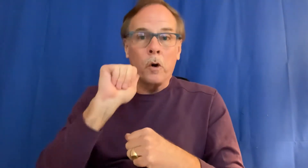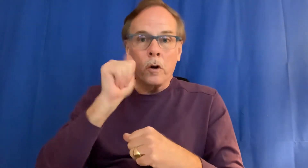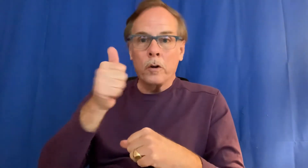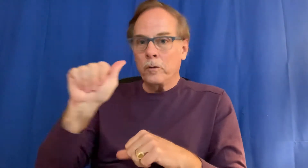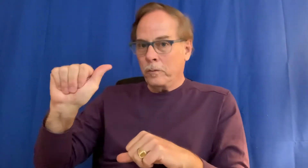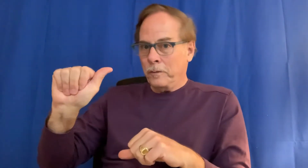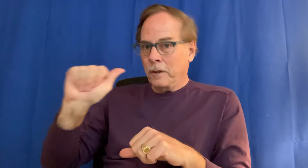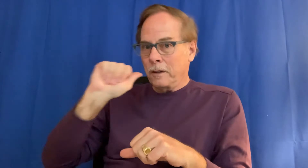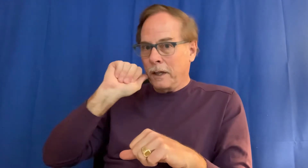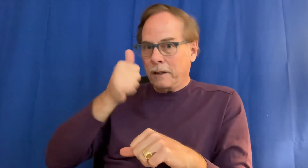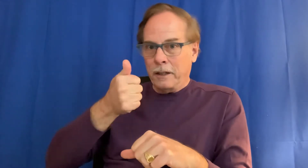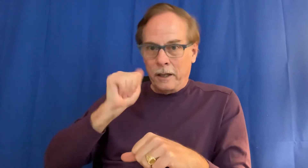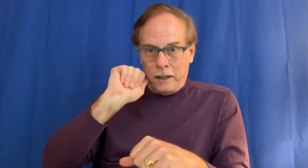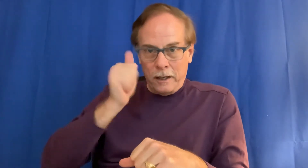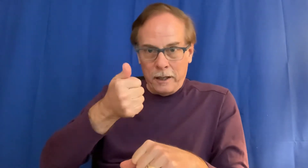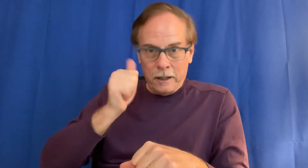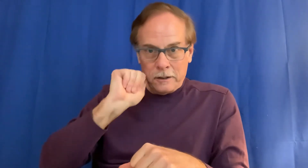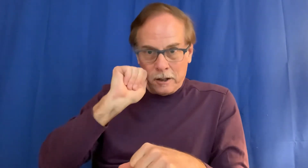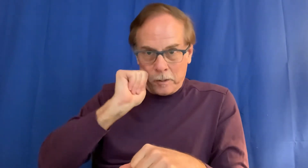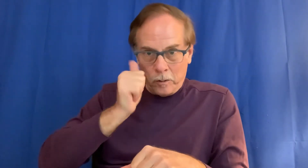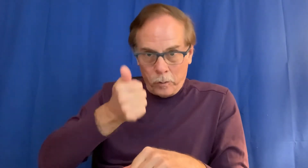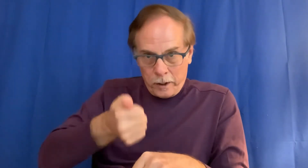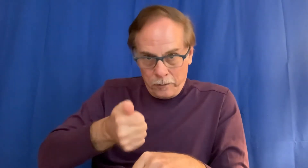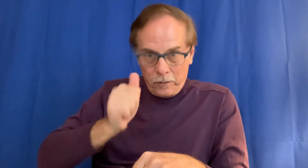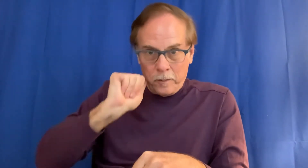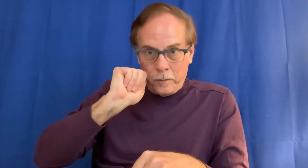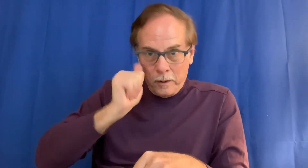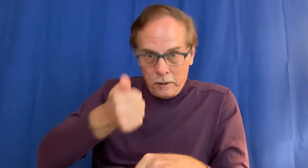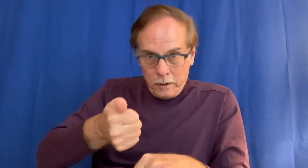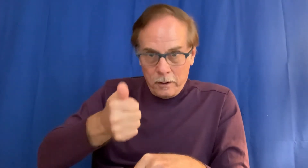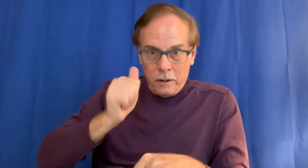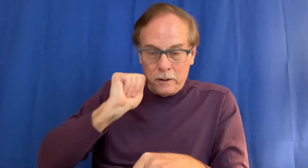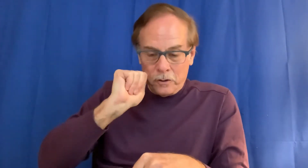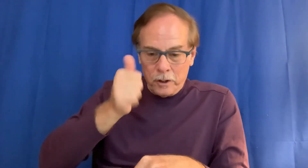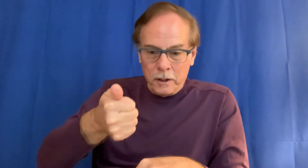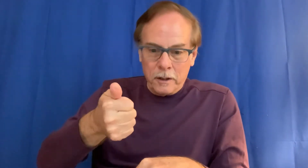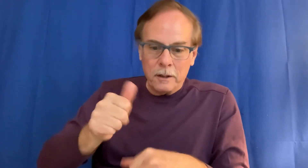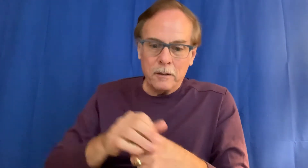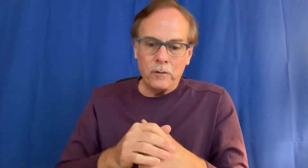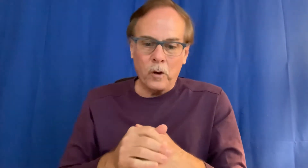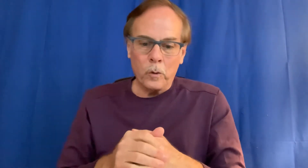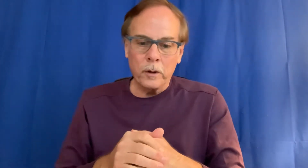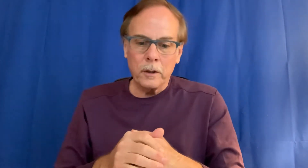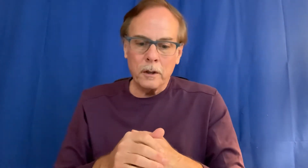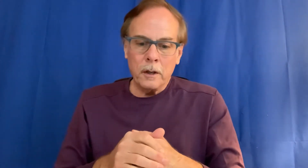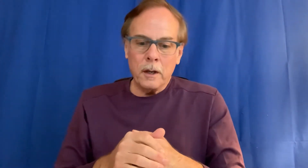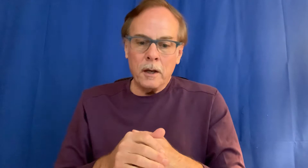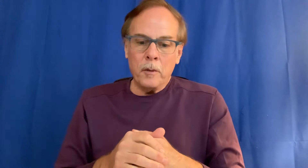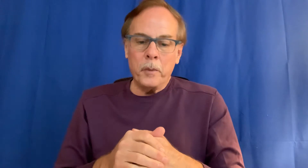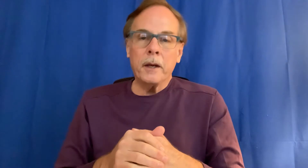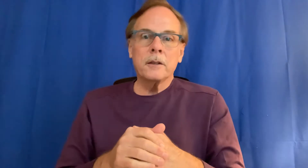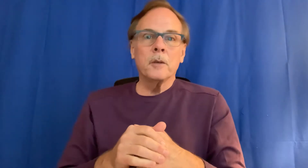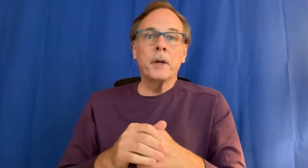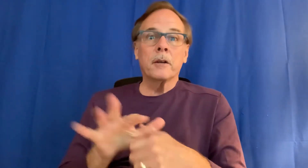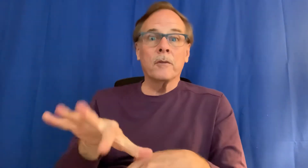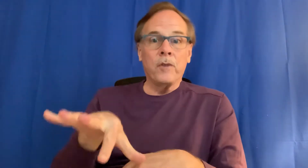Tomorrow, we've done that. The A, hand coming away from the cheek, forward. Pick, to pick or